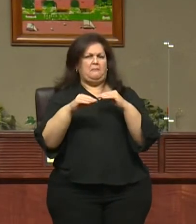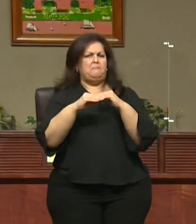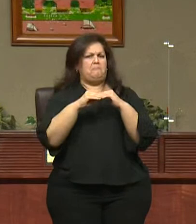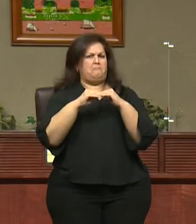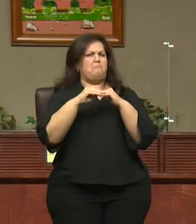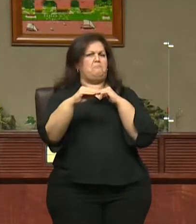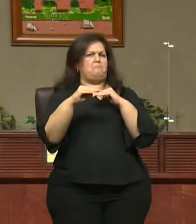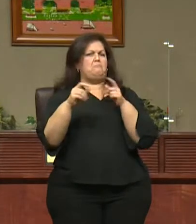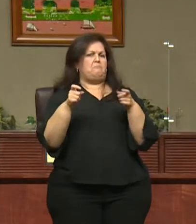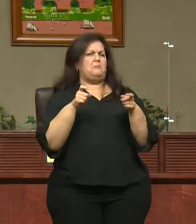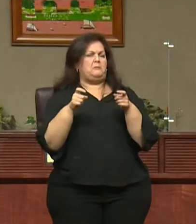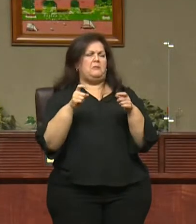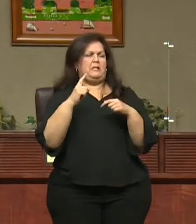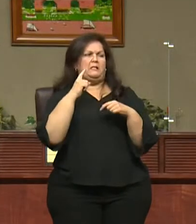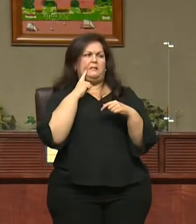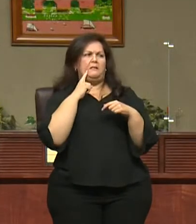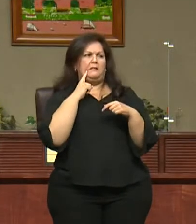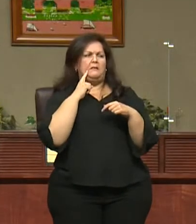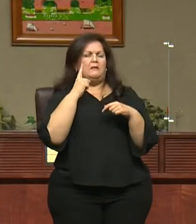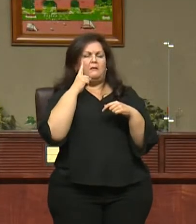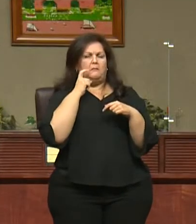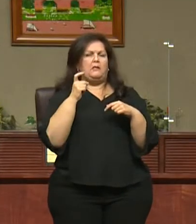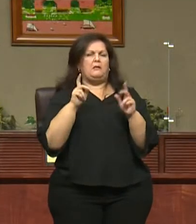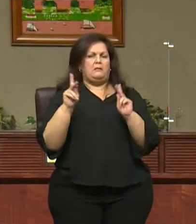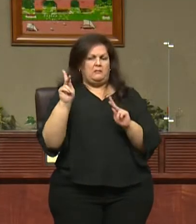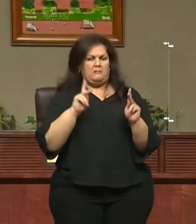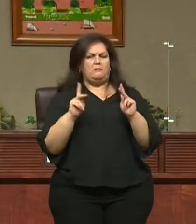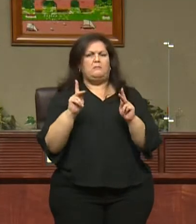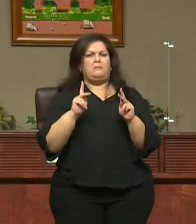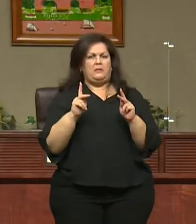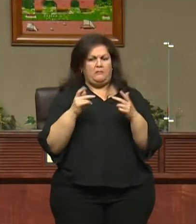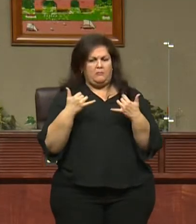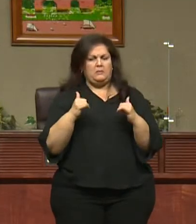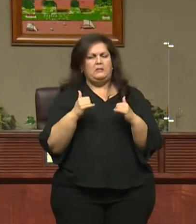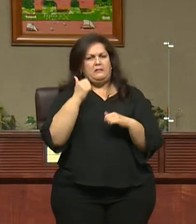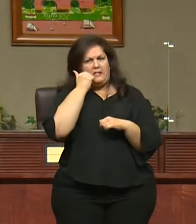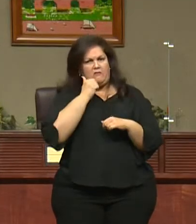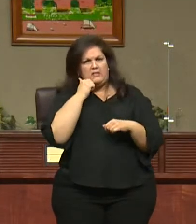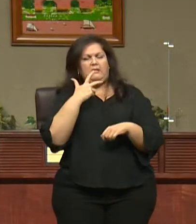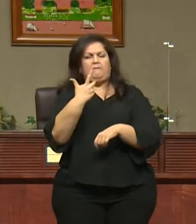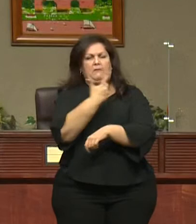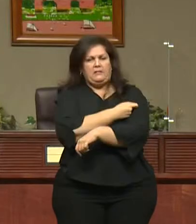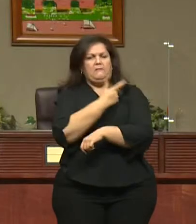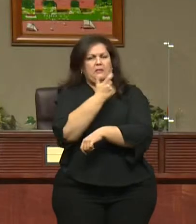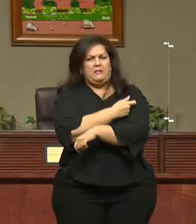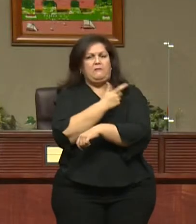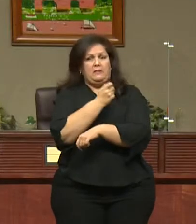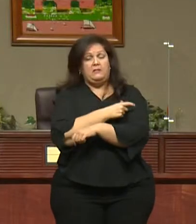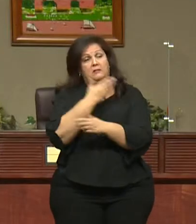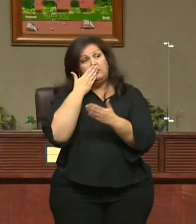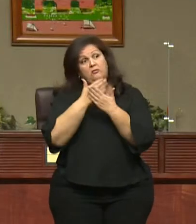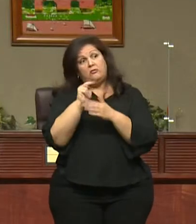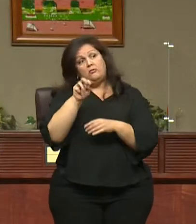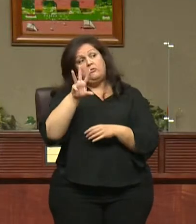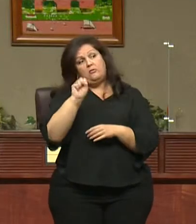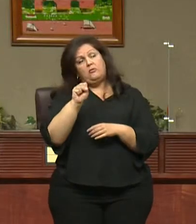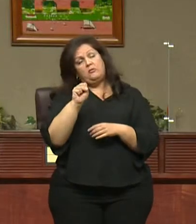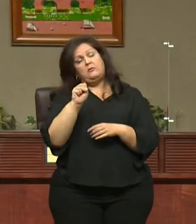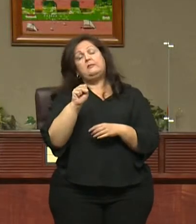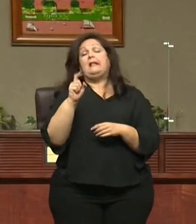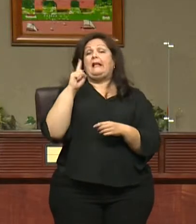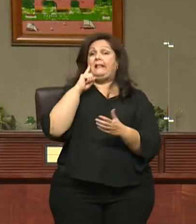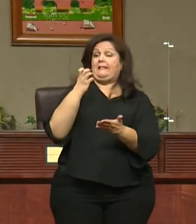our community because people are continuing to get inoculated, and that's good news for our community. I believe our